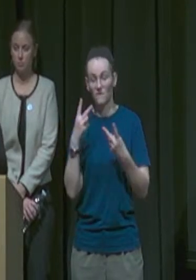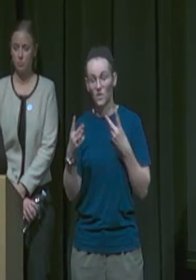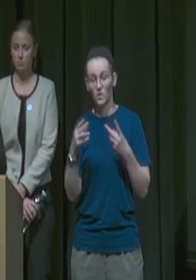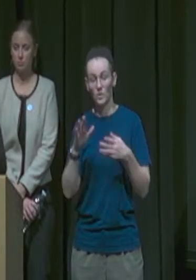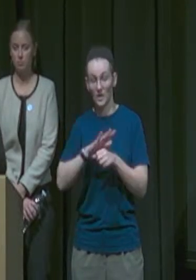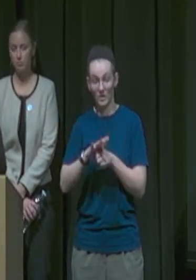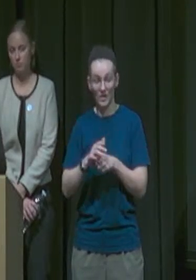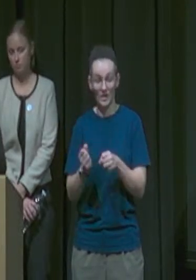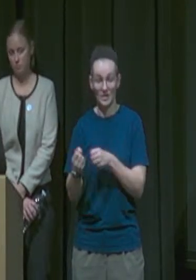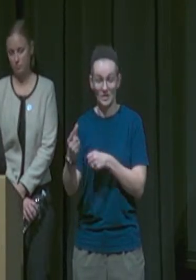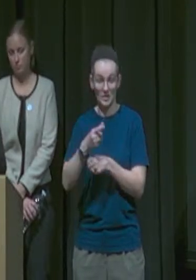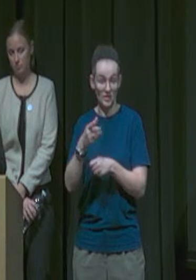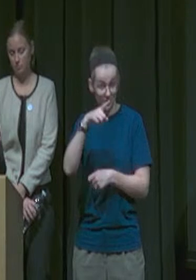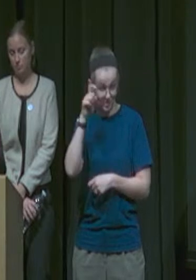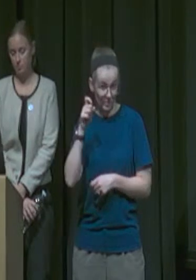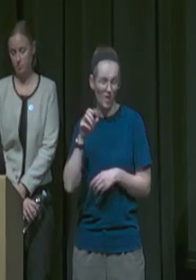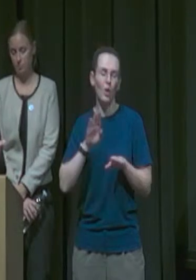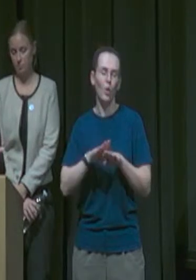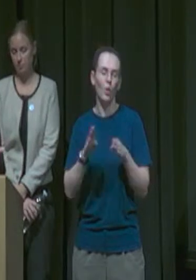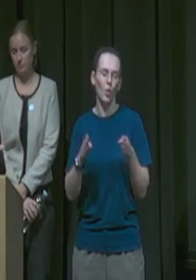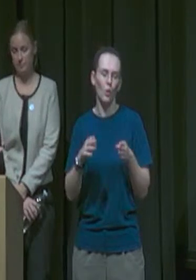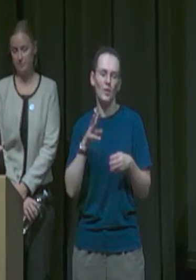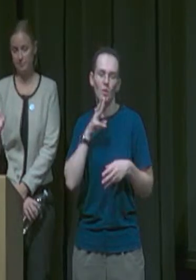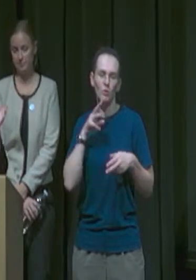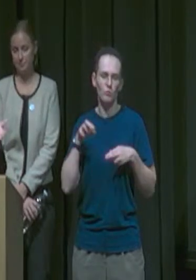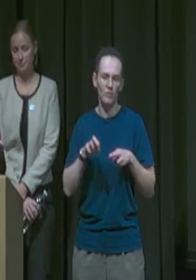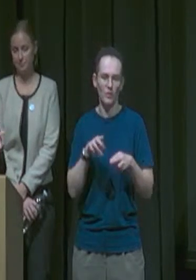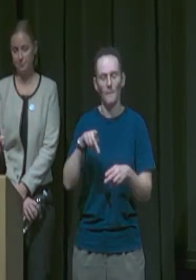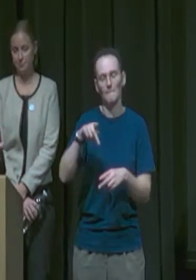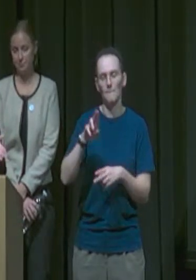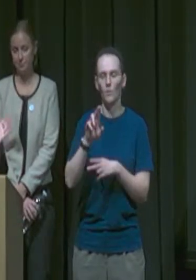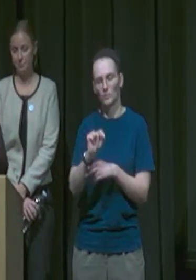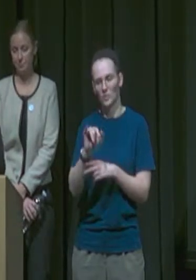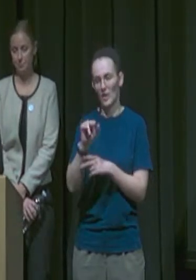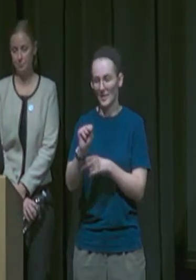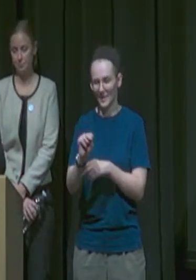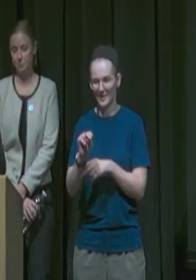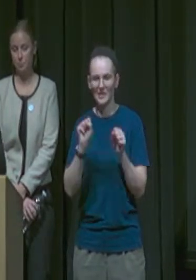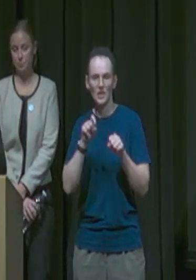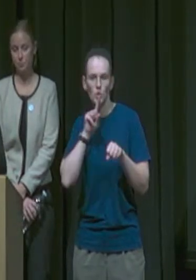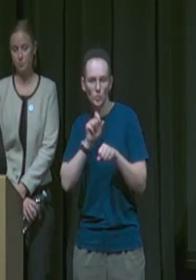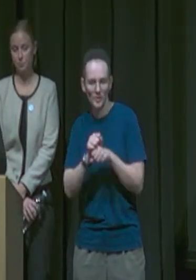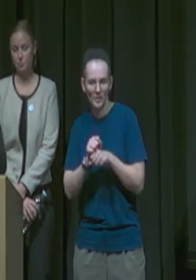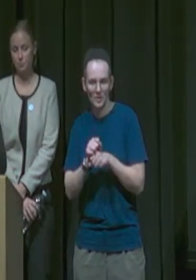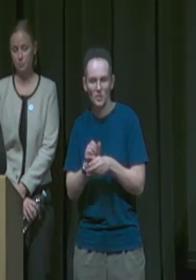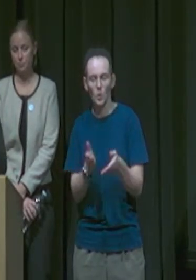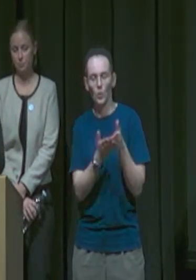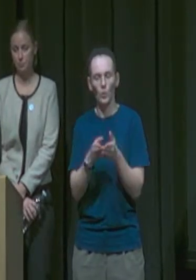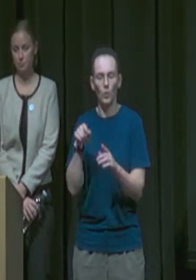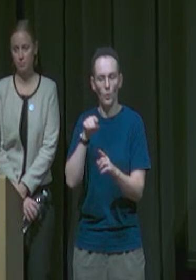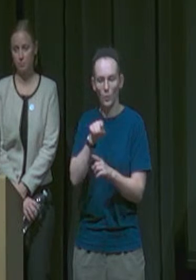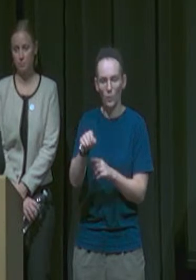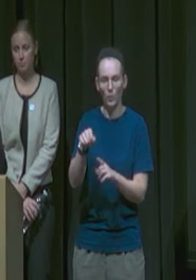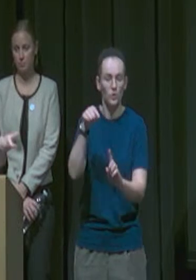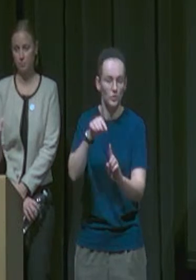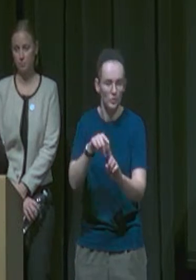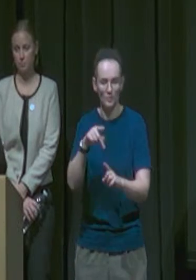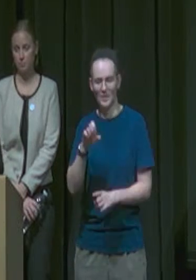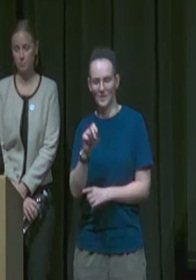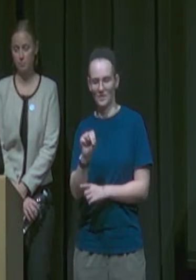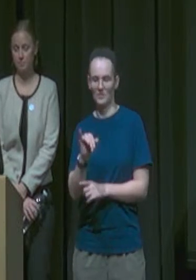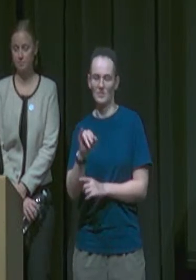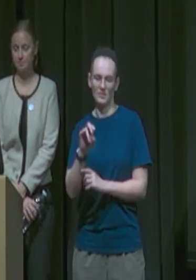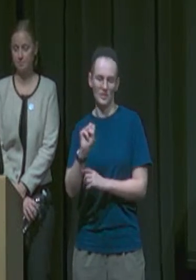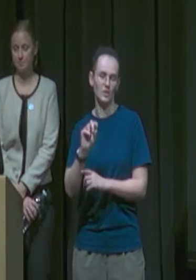summer when we open up the river put-in, and you can actually go on down the river from there toward Peninsula.